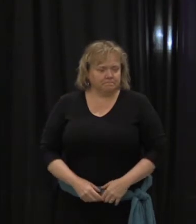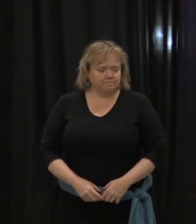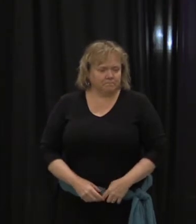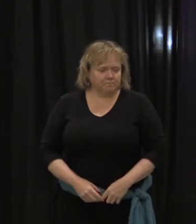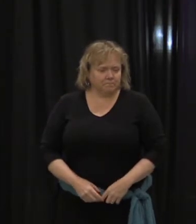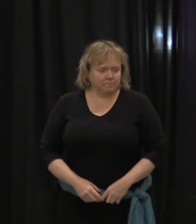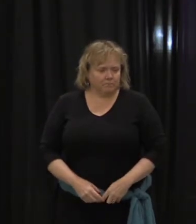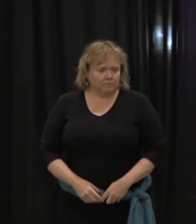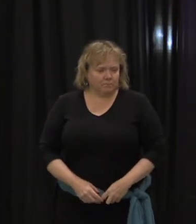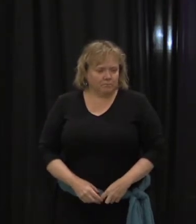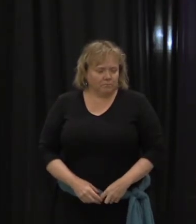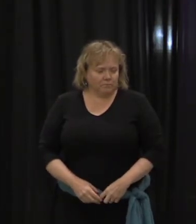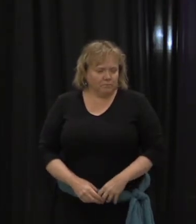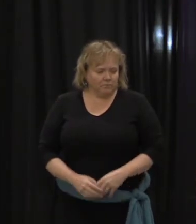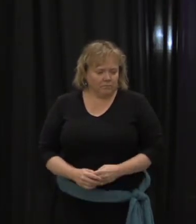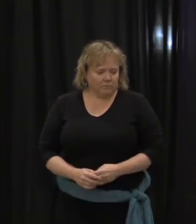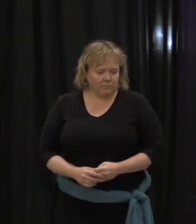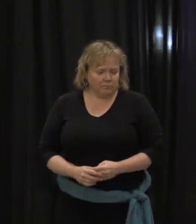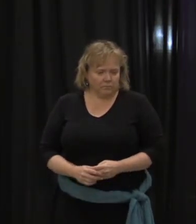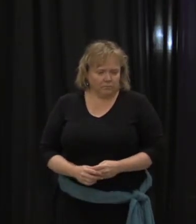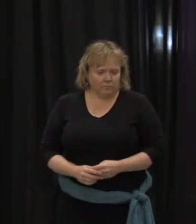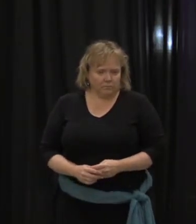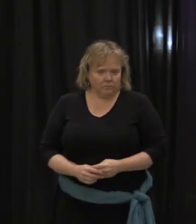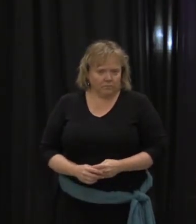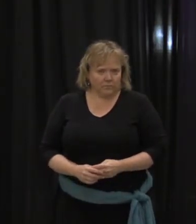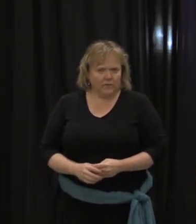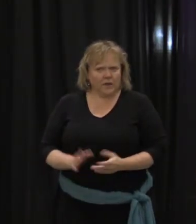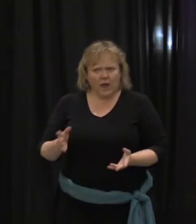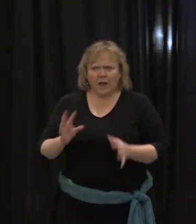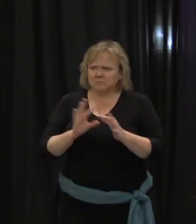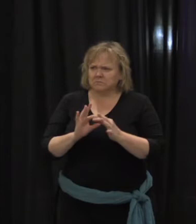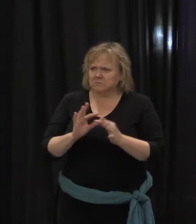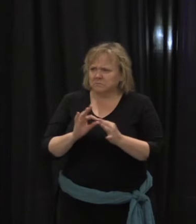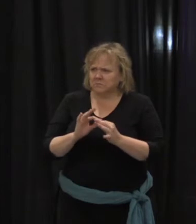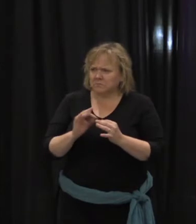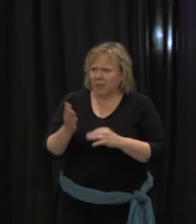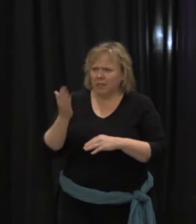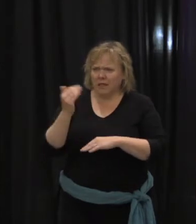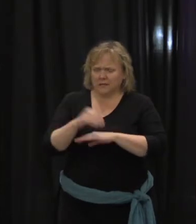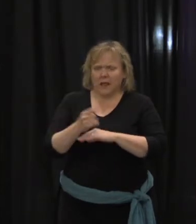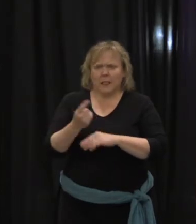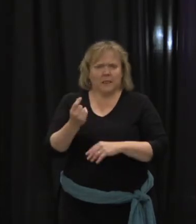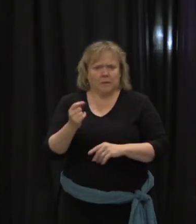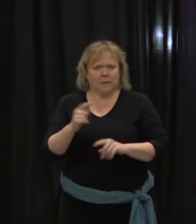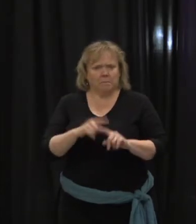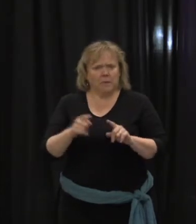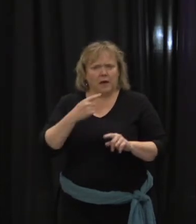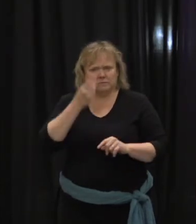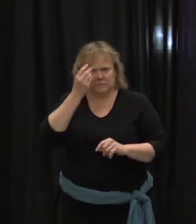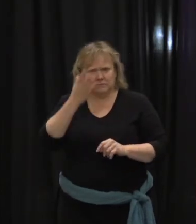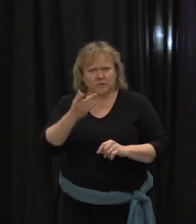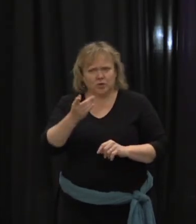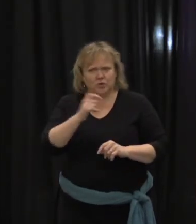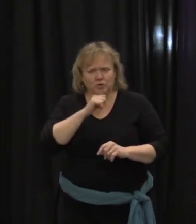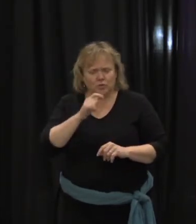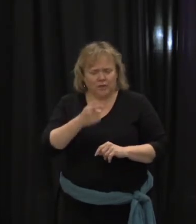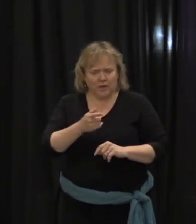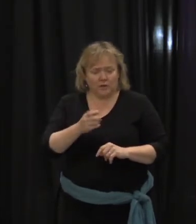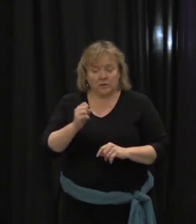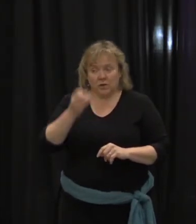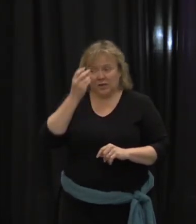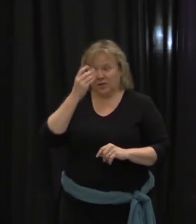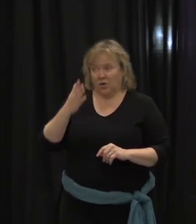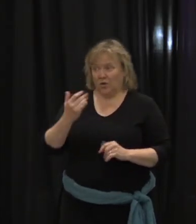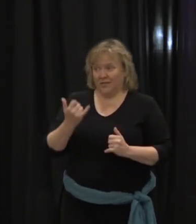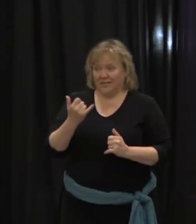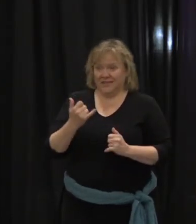So I said a little bit about this last night, but I know some of you weren't here. So I just want to say that it's a really powerful moment for me to be back here with you all, because I